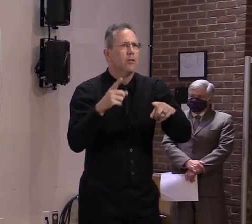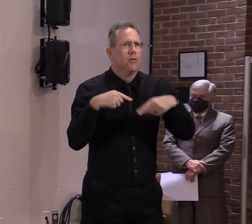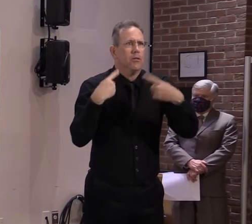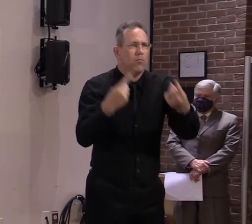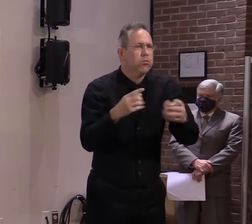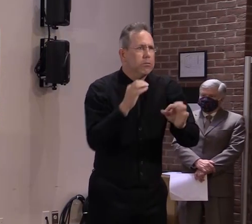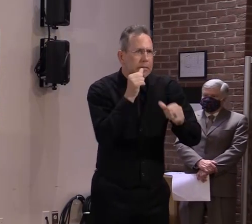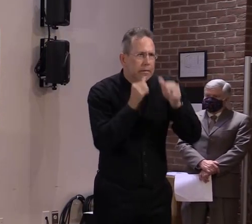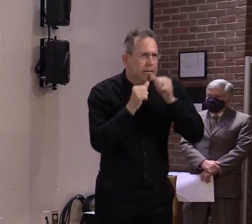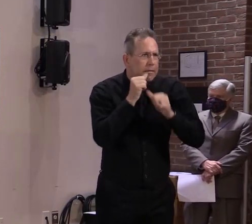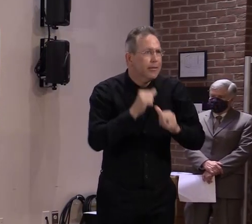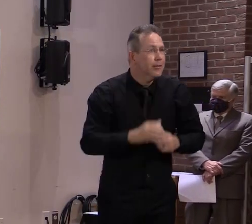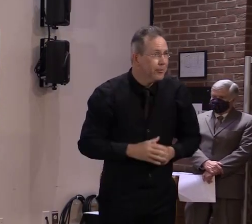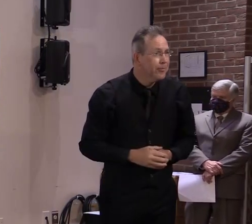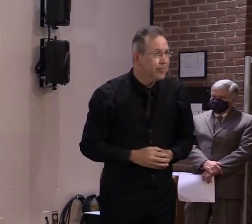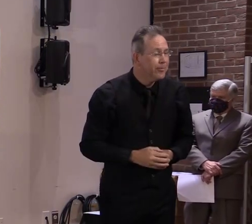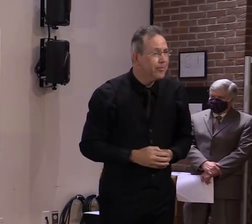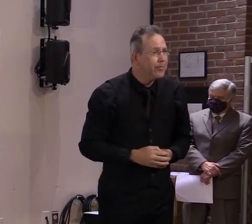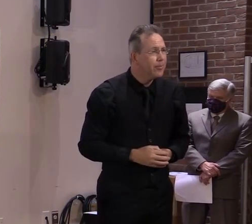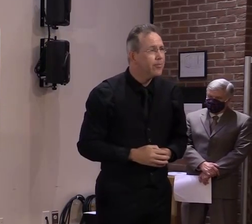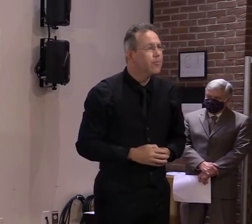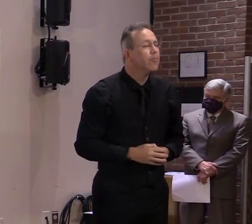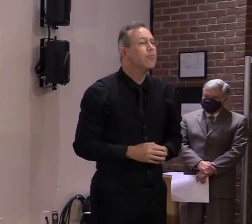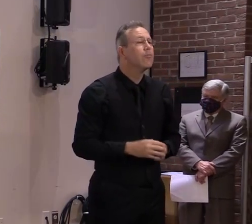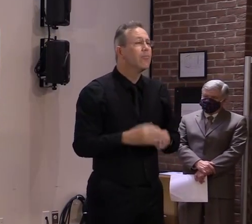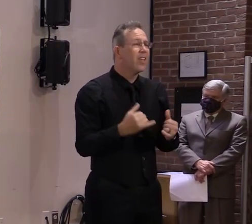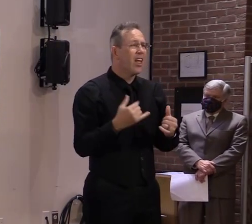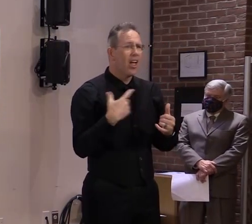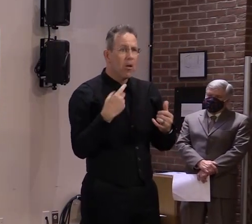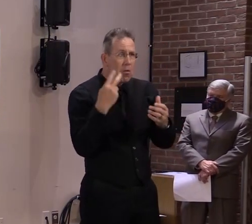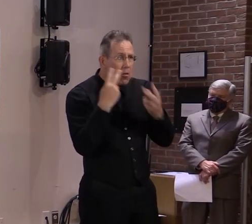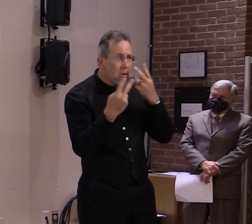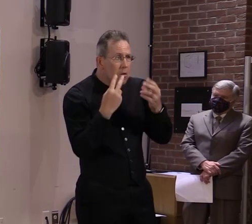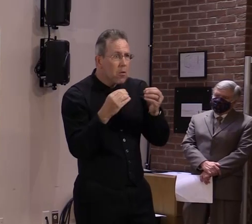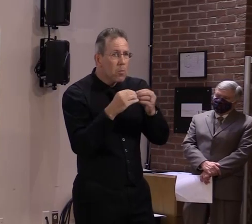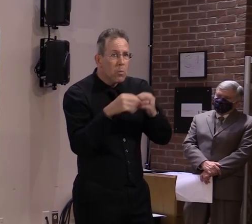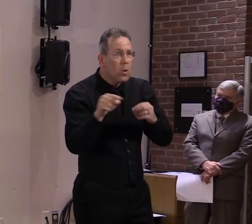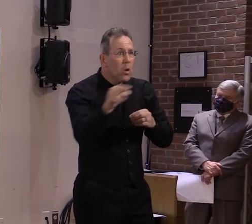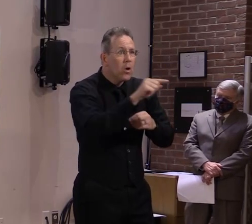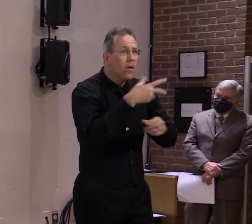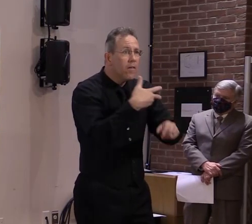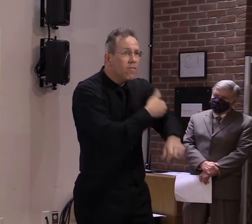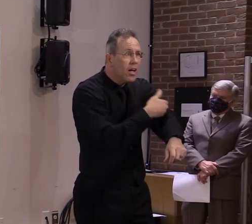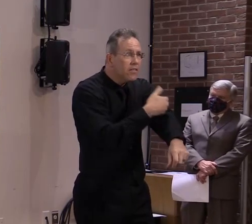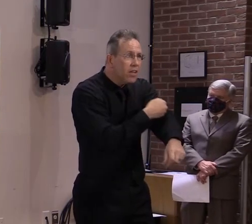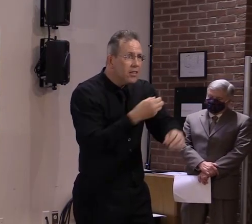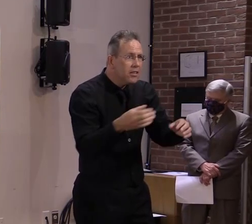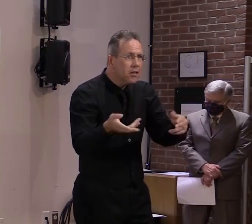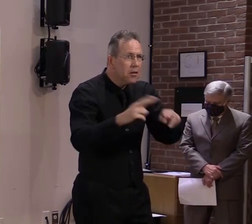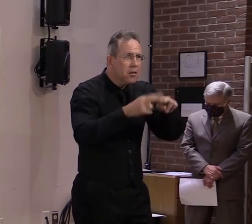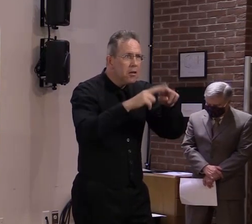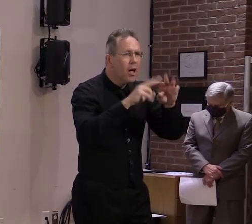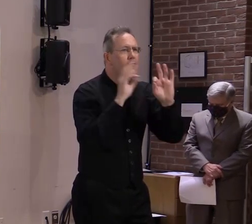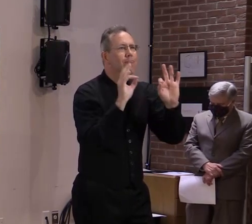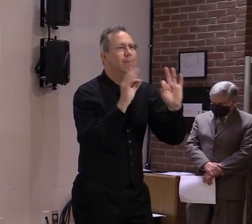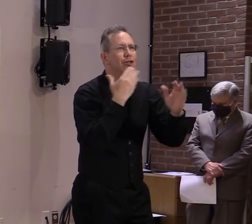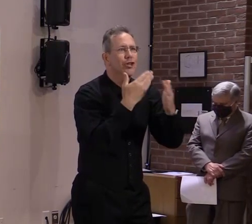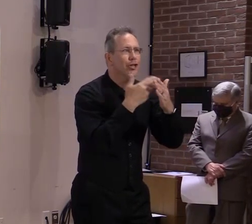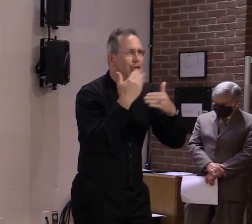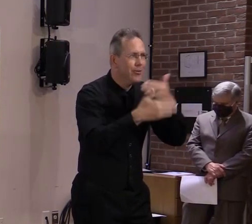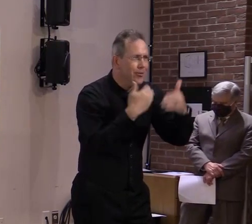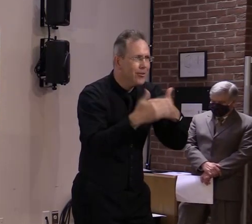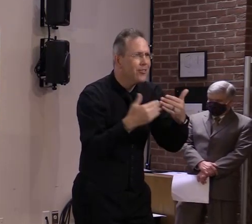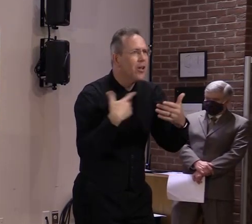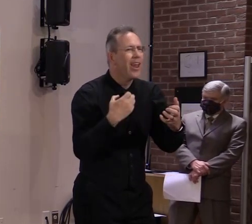As vaccination of Vermonters continues, tomorrow marks another important milestone in our progress, the beginning of phase two of the Vermont Forward